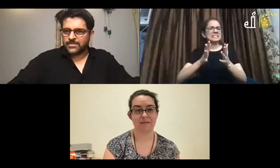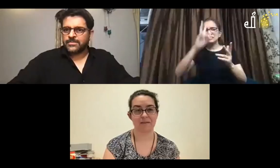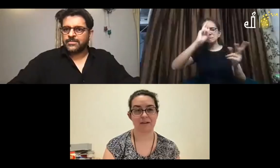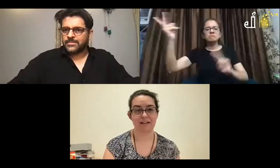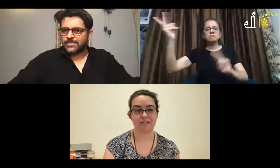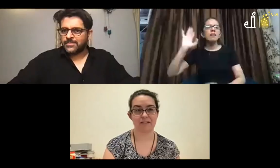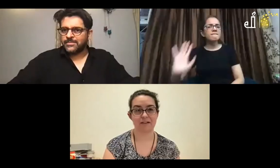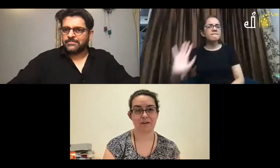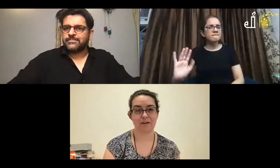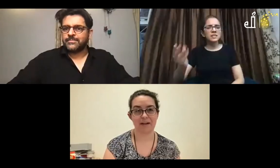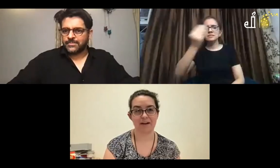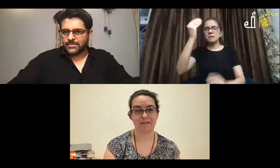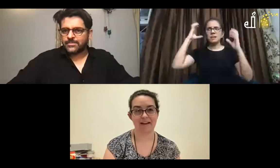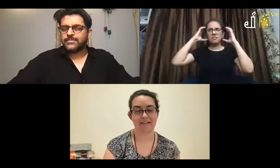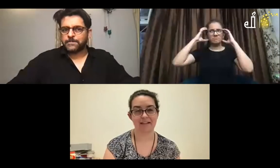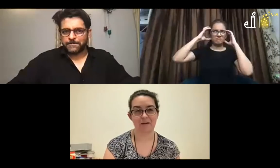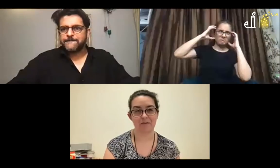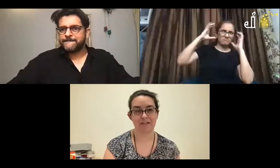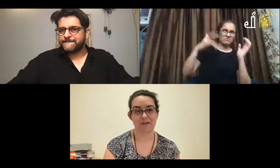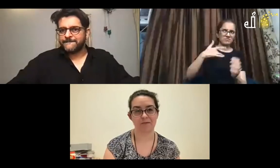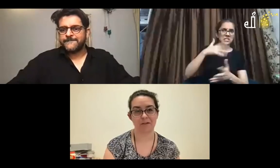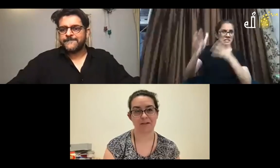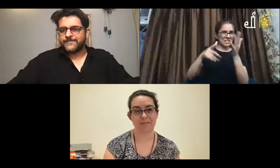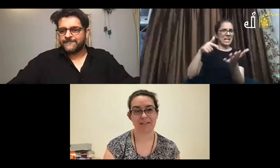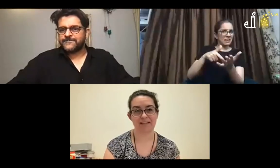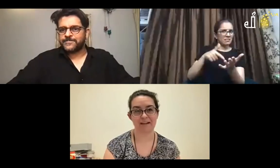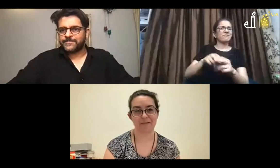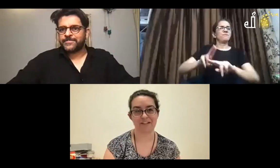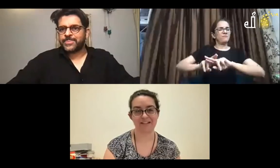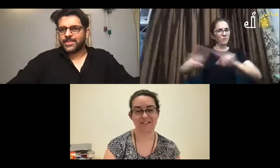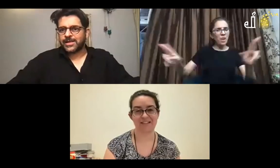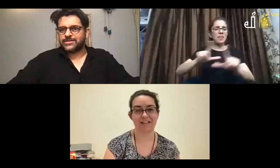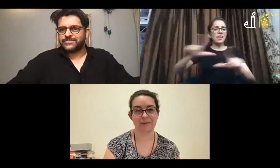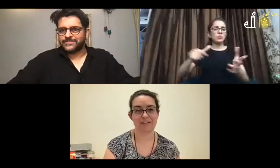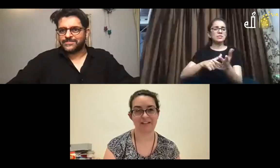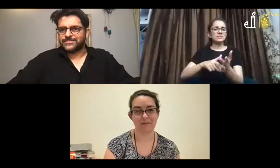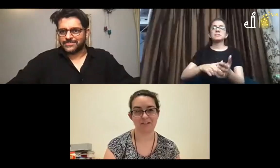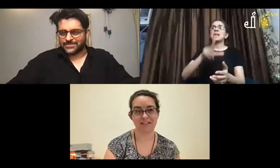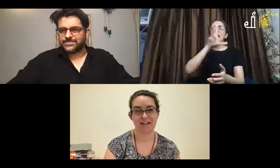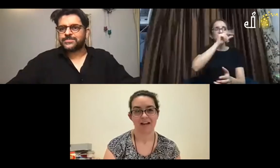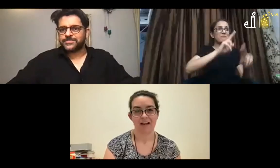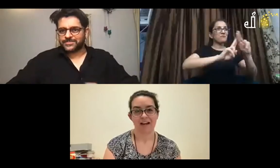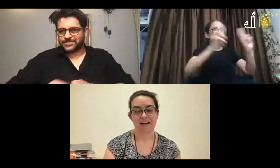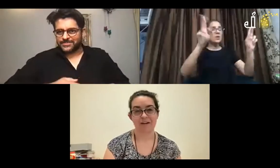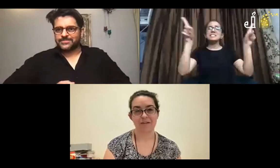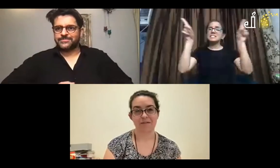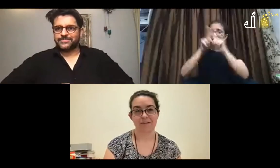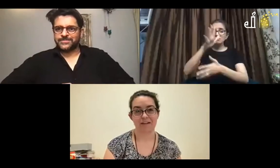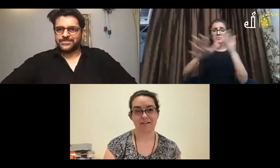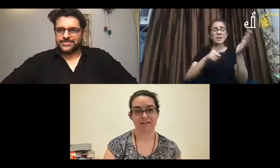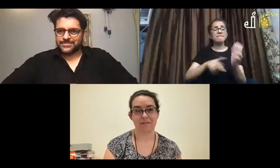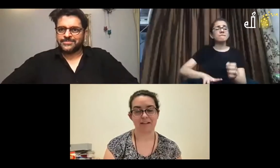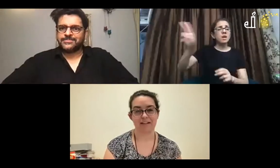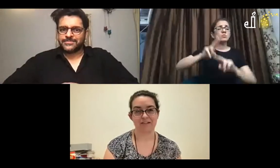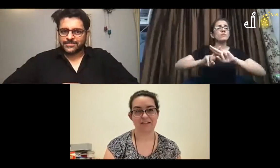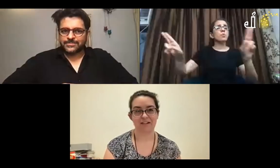think some audiologists are not aware that sign languages are full, complete languages, just like spoken languages. And I also think